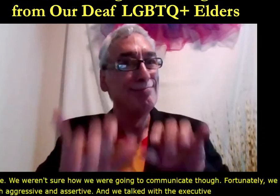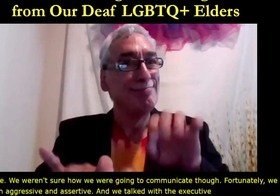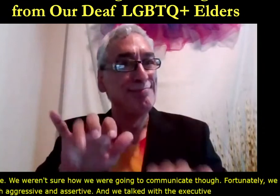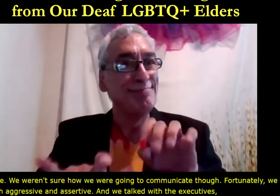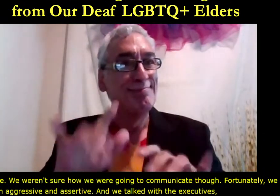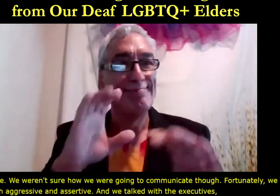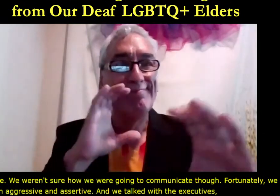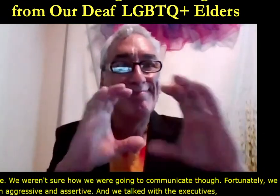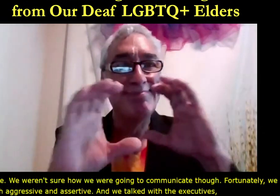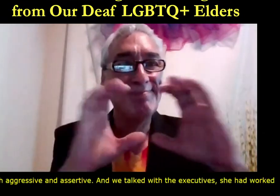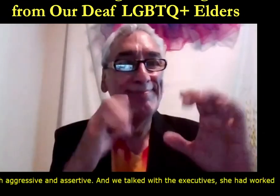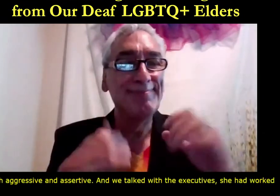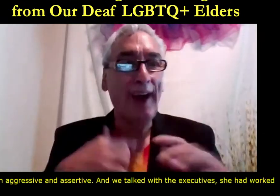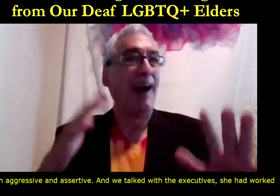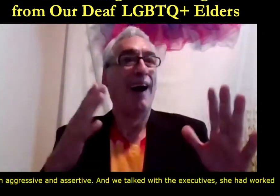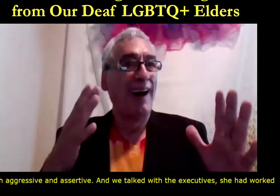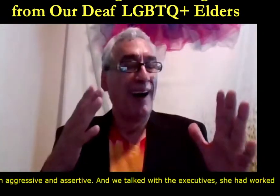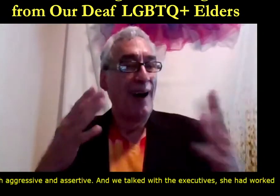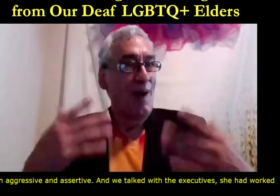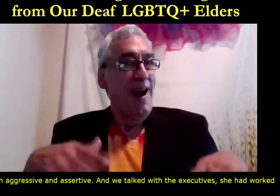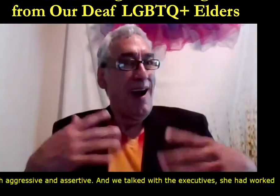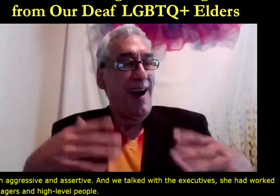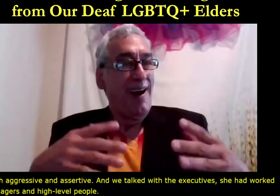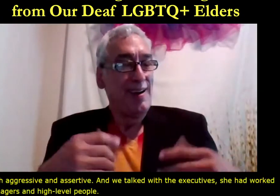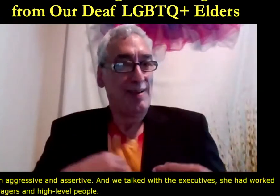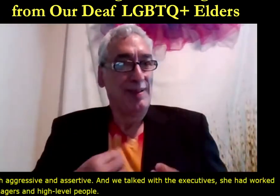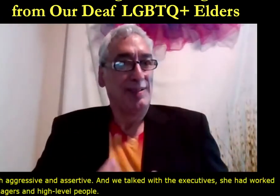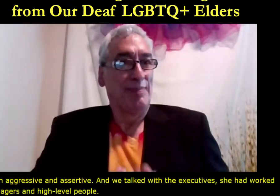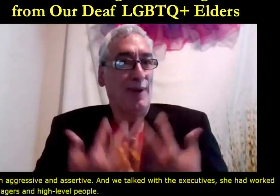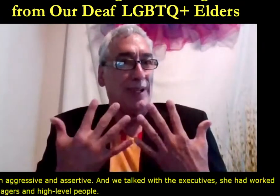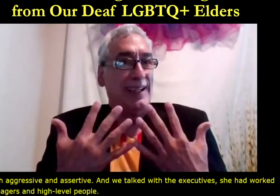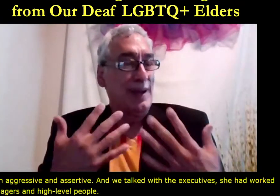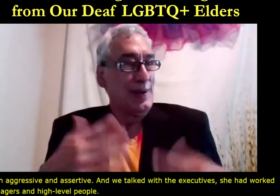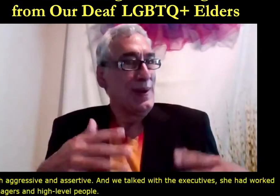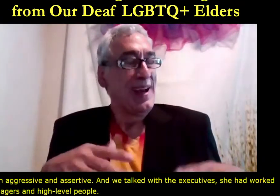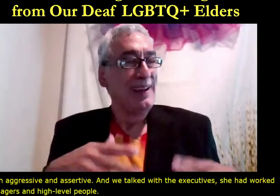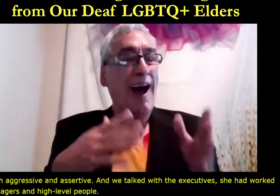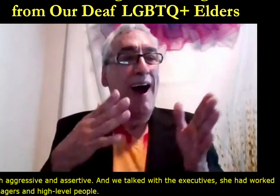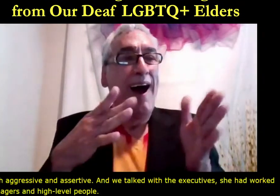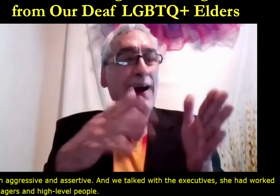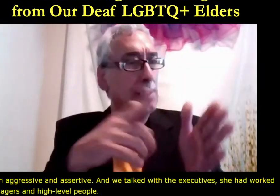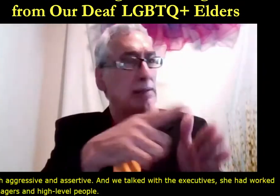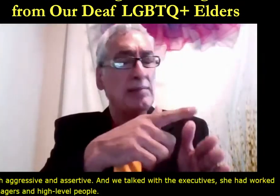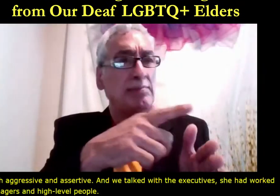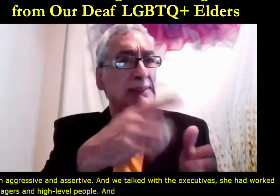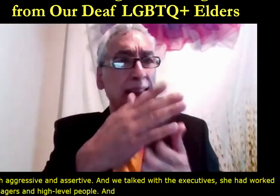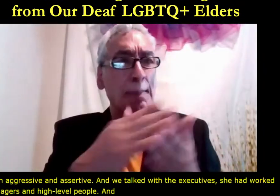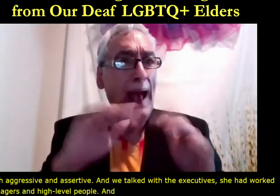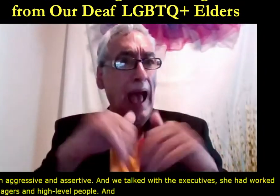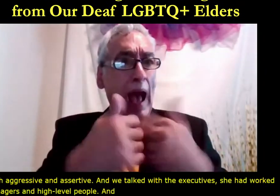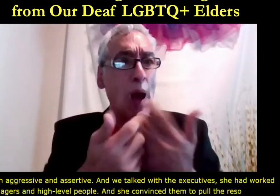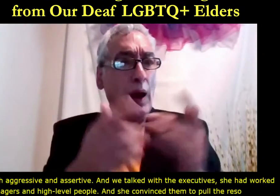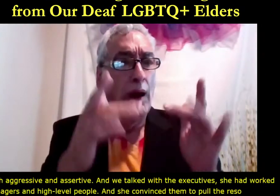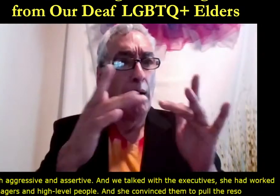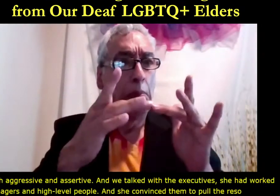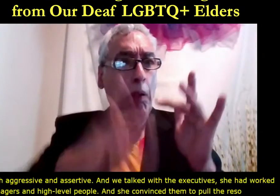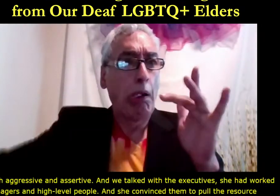and she convinced them to pull the resources and buy a tty which was very just a beautiful gesture